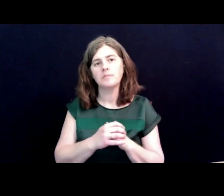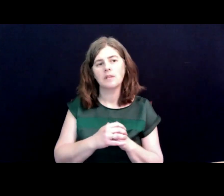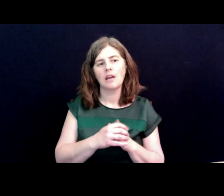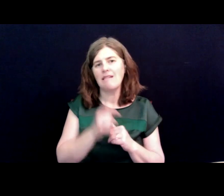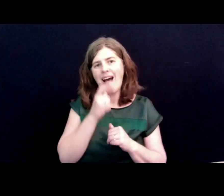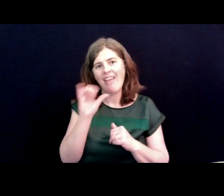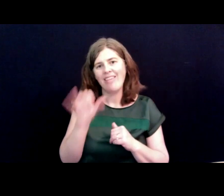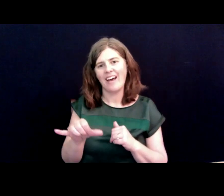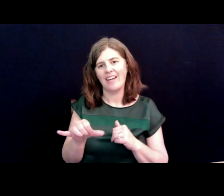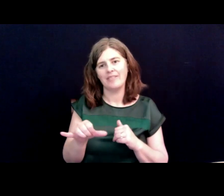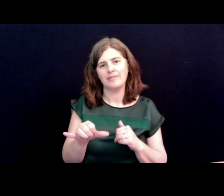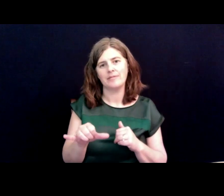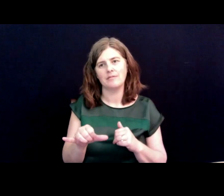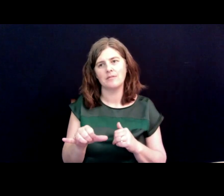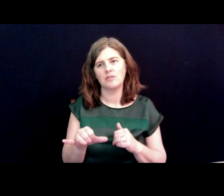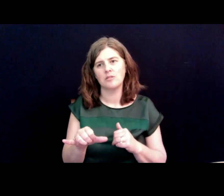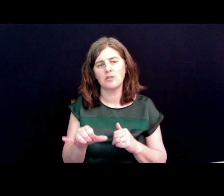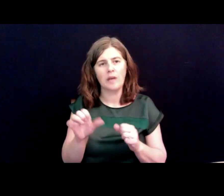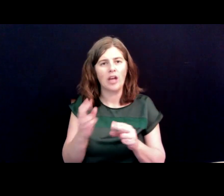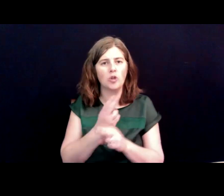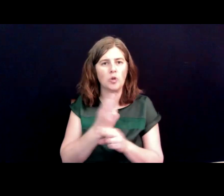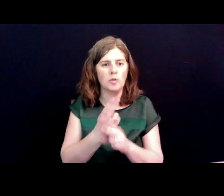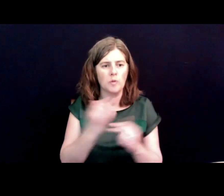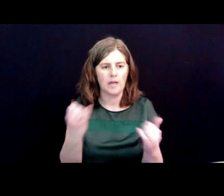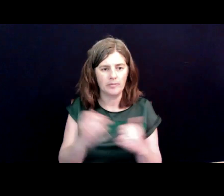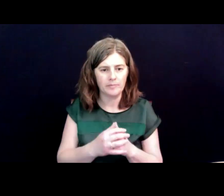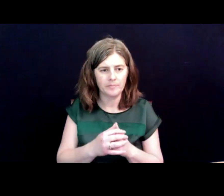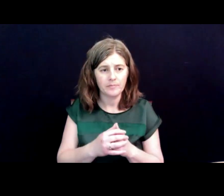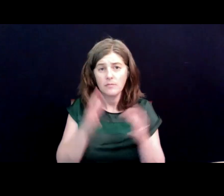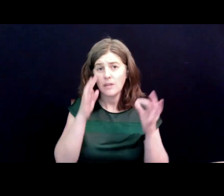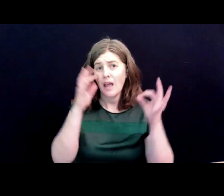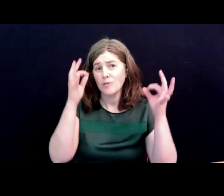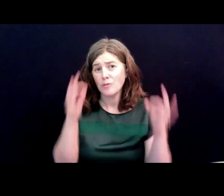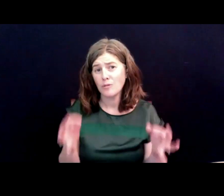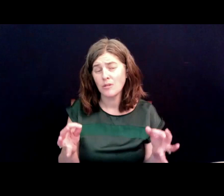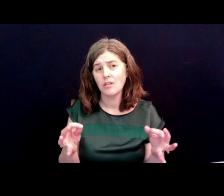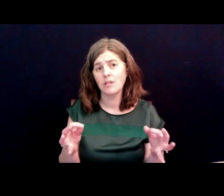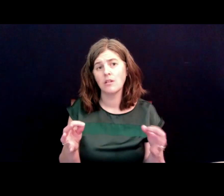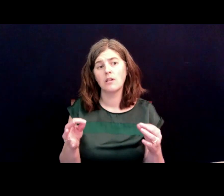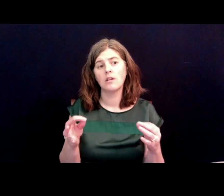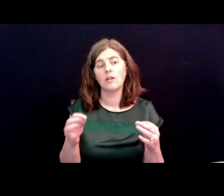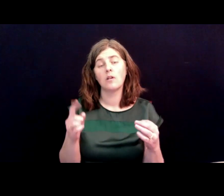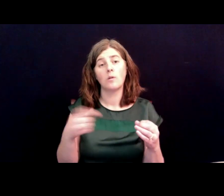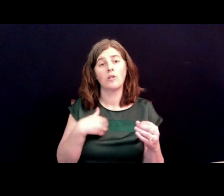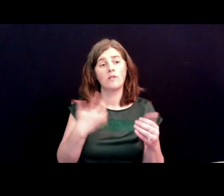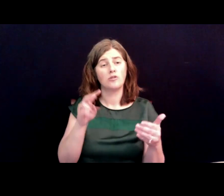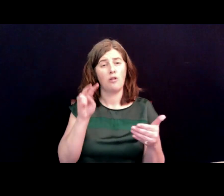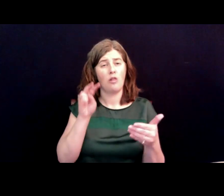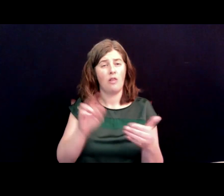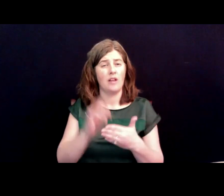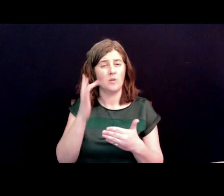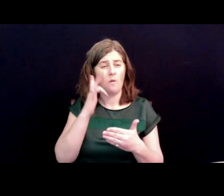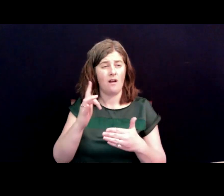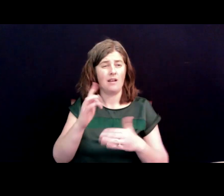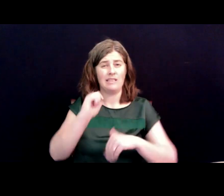that is even clinically useful at this point. So absolutely, once you have looked, and that's kind of why I set the talk up